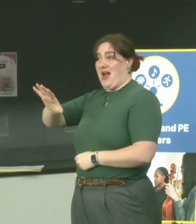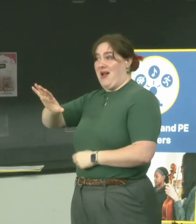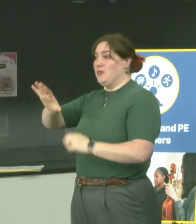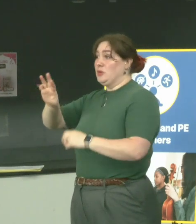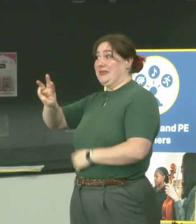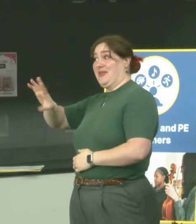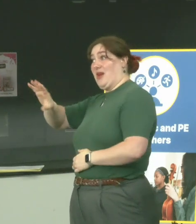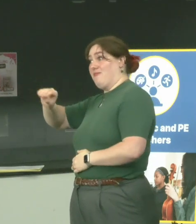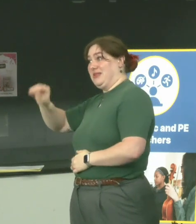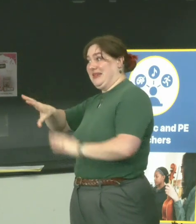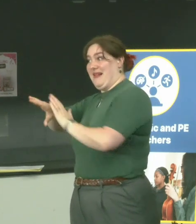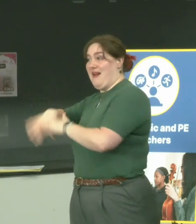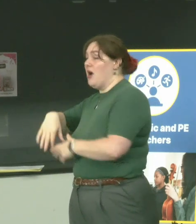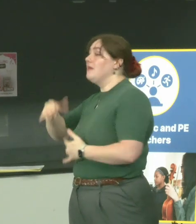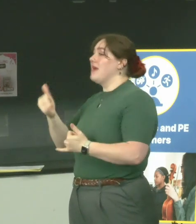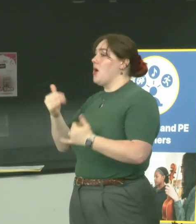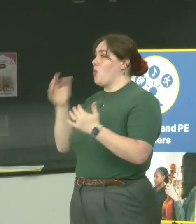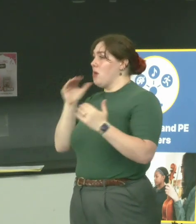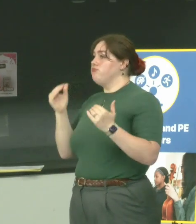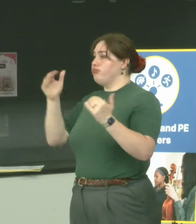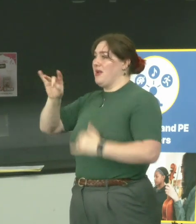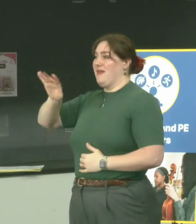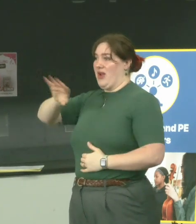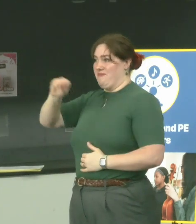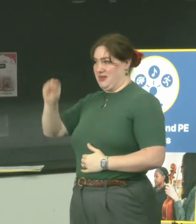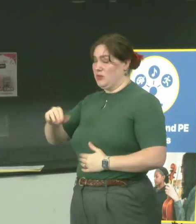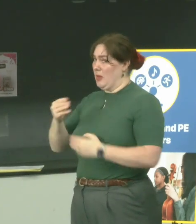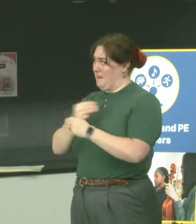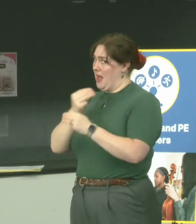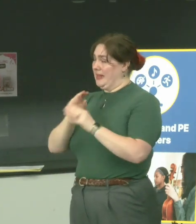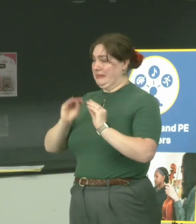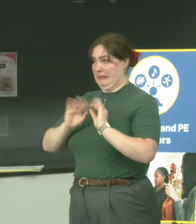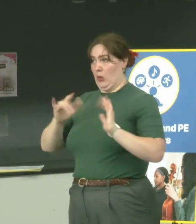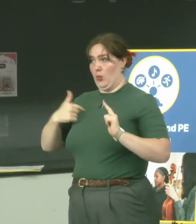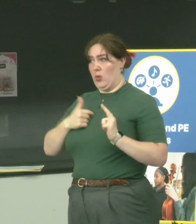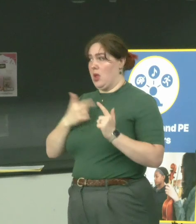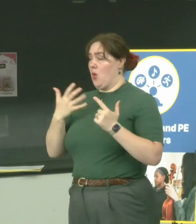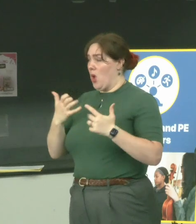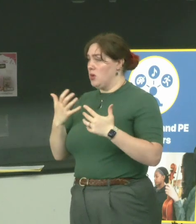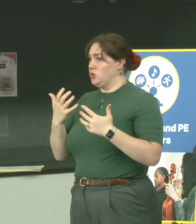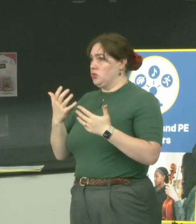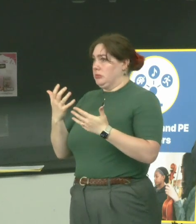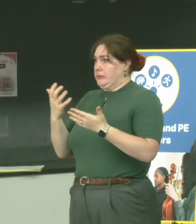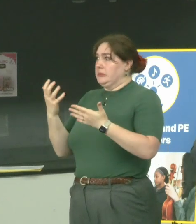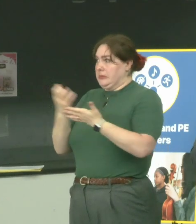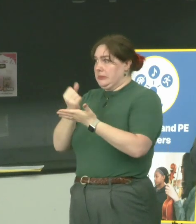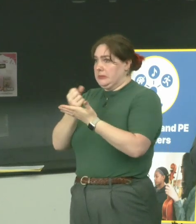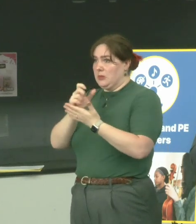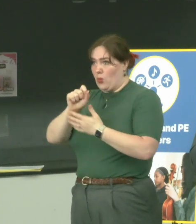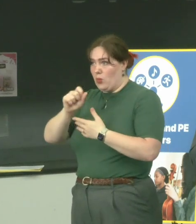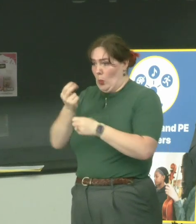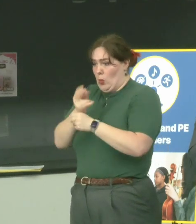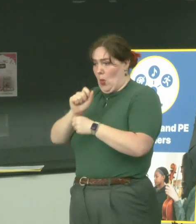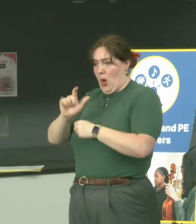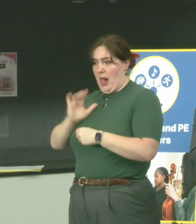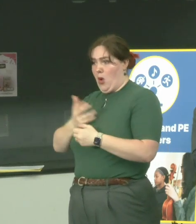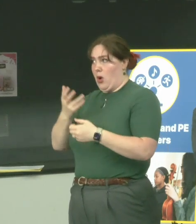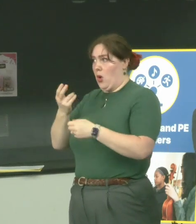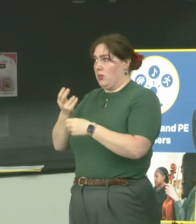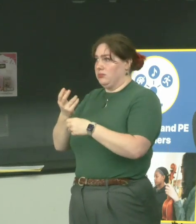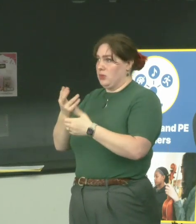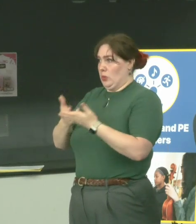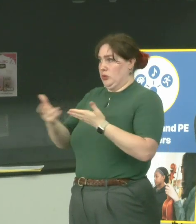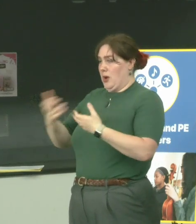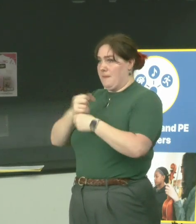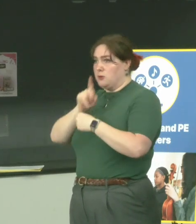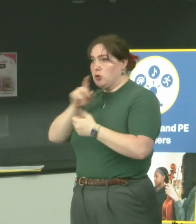the math is pretty clear on what this looks like, and we're trying to really maximize our resources so our students get the services and